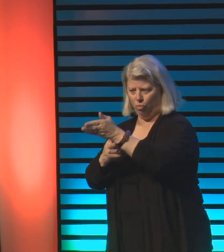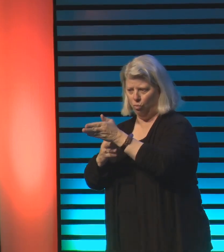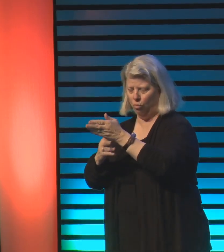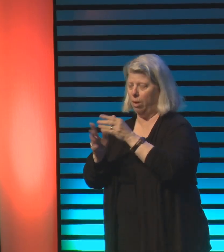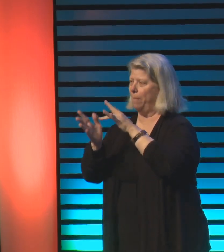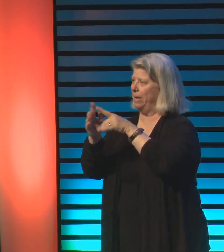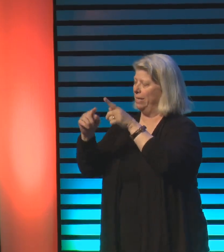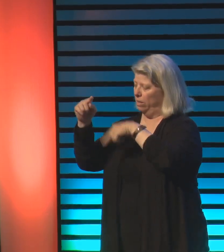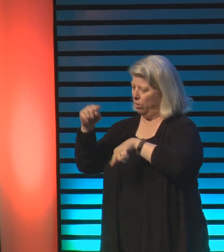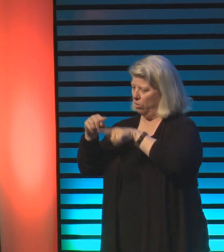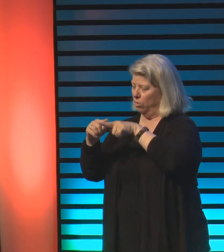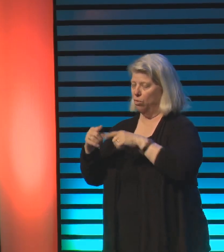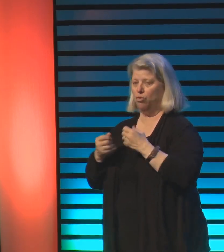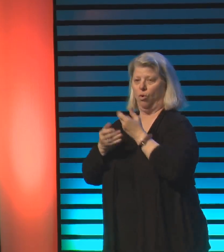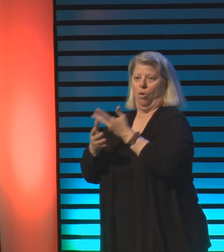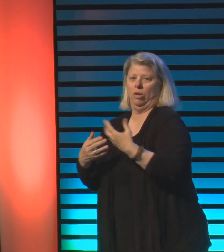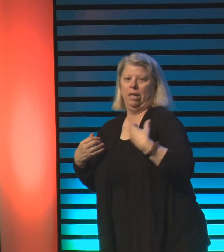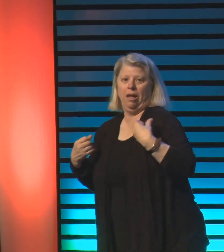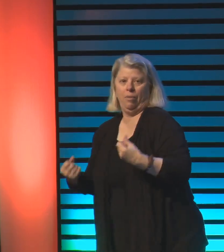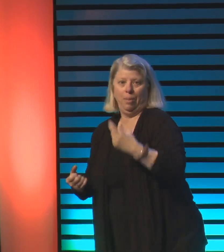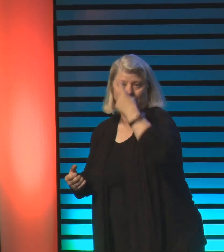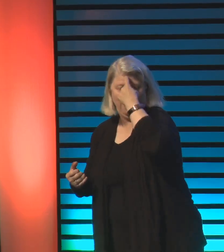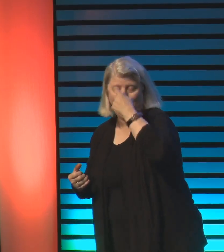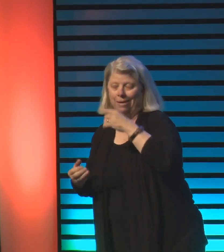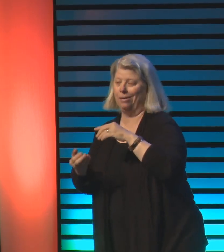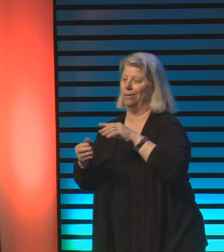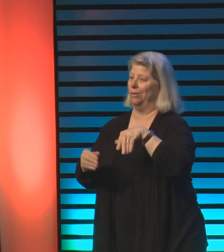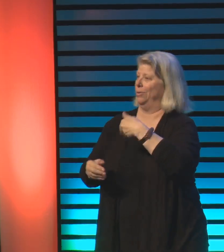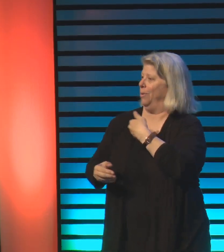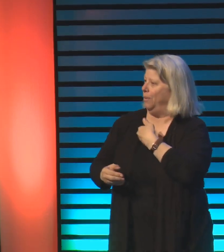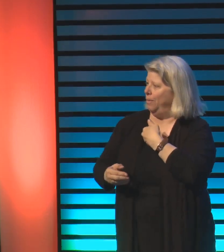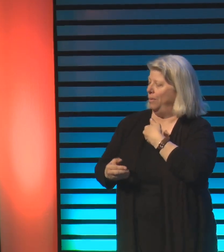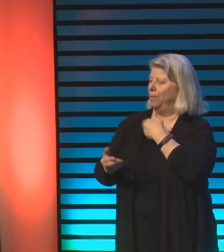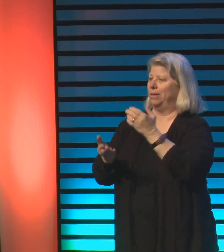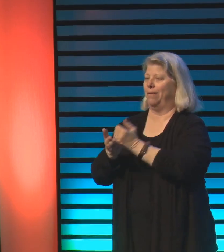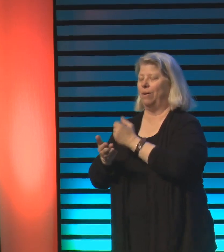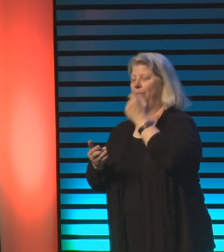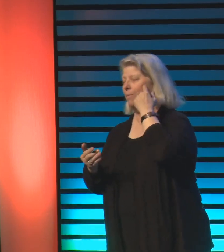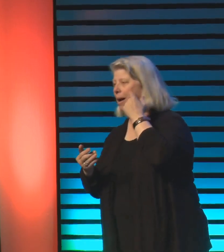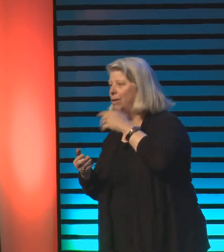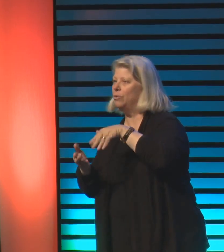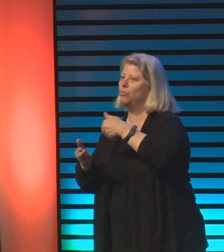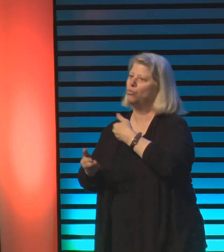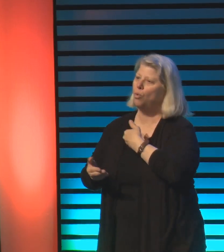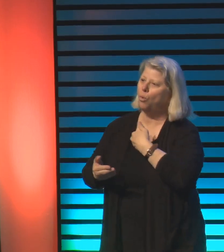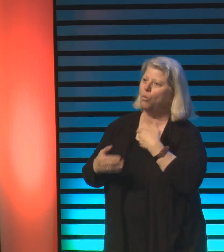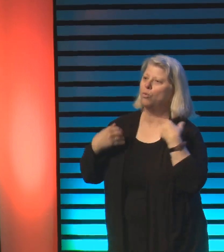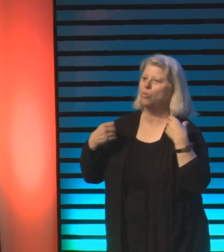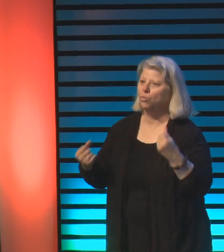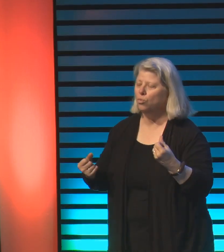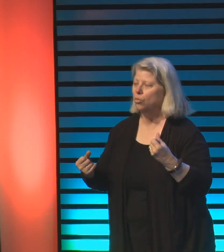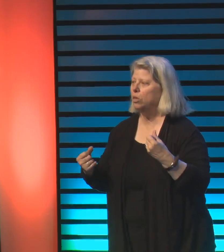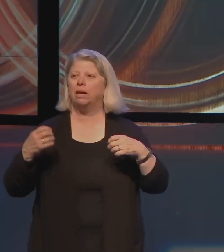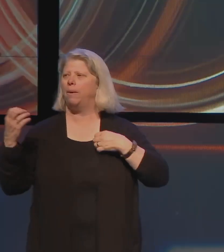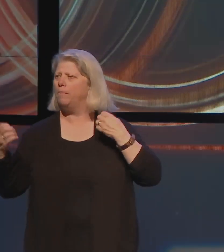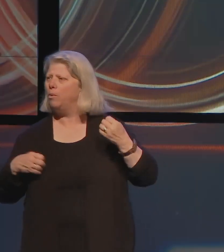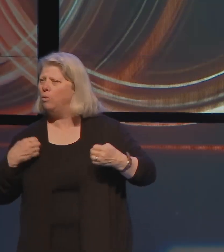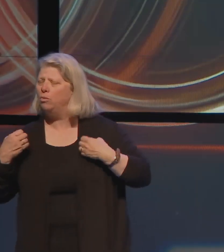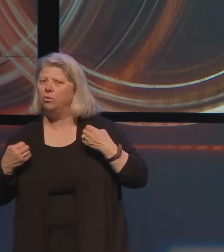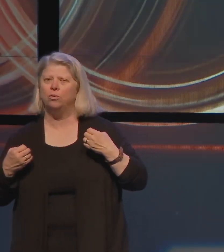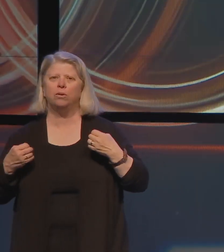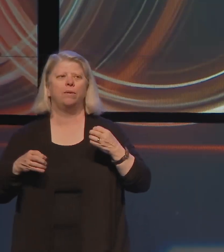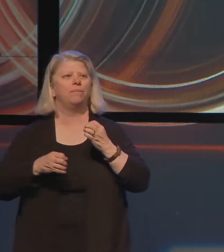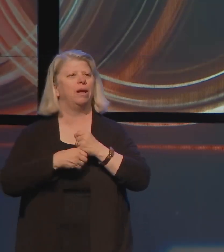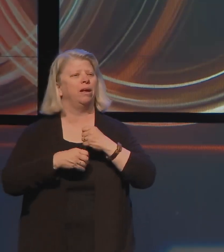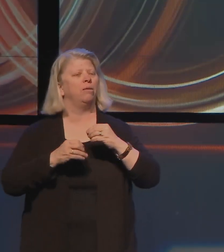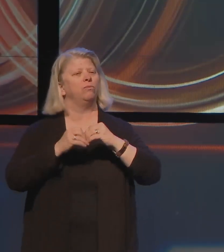us produce health in our mind and our soul, and we'll leverage our mind, our soul, our strength, our emotions, to